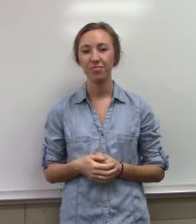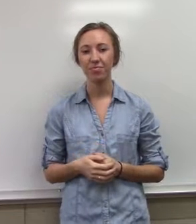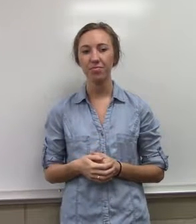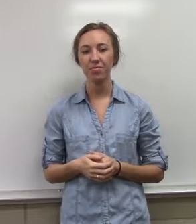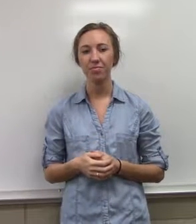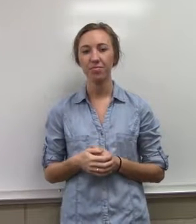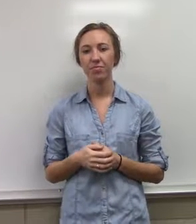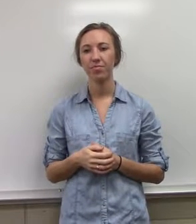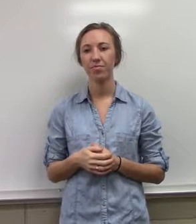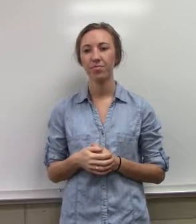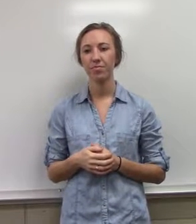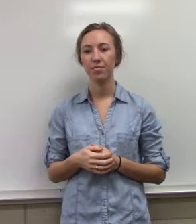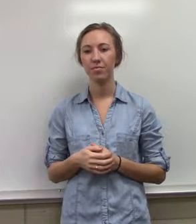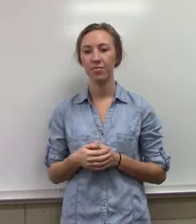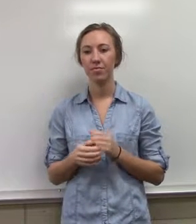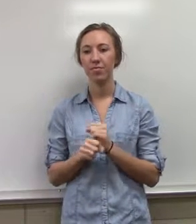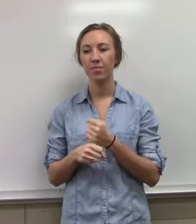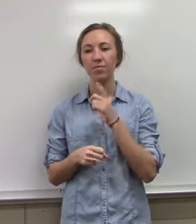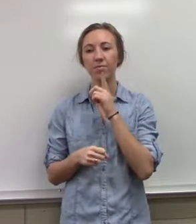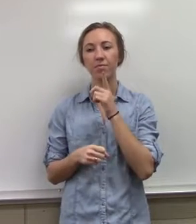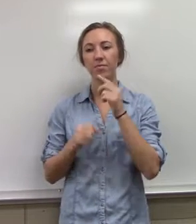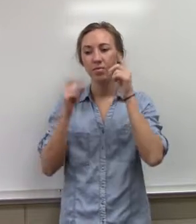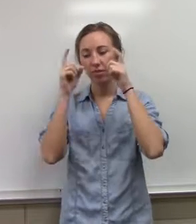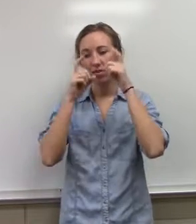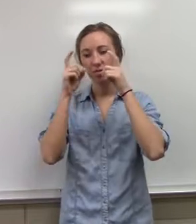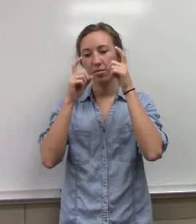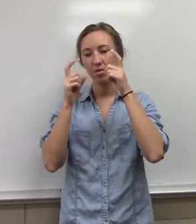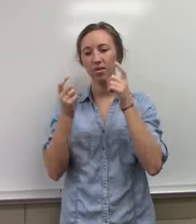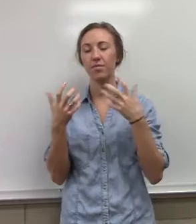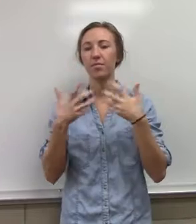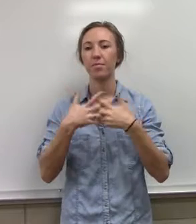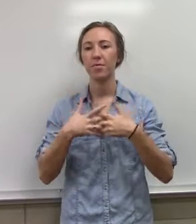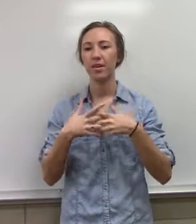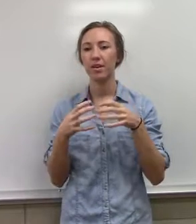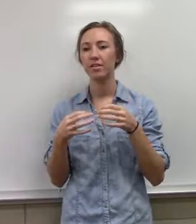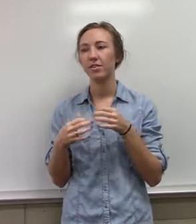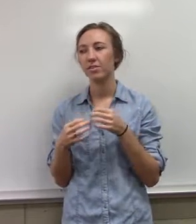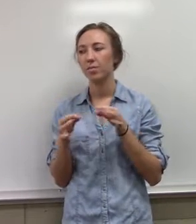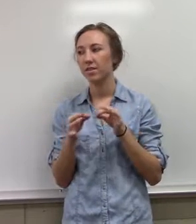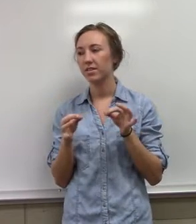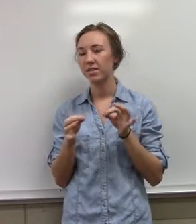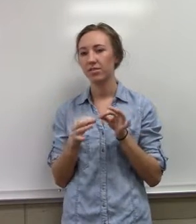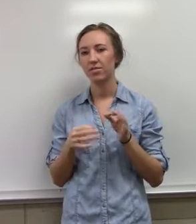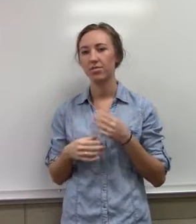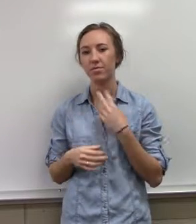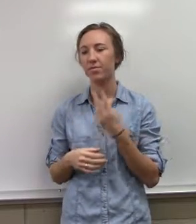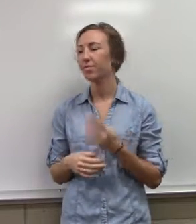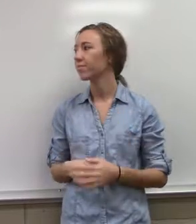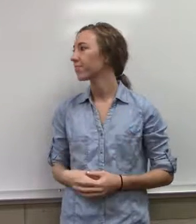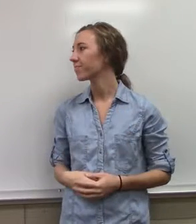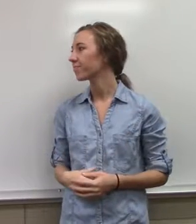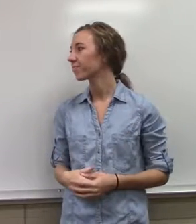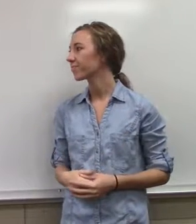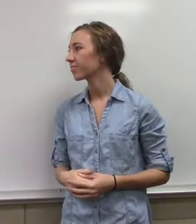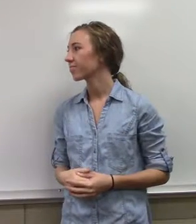expression aligns with our verbal message. All right. Let's see. Proxemics,